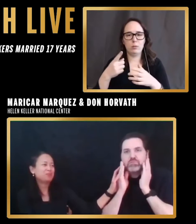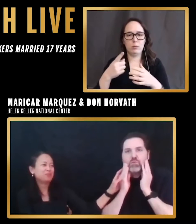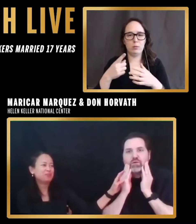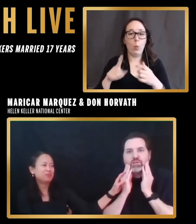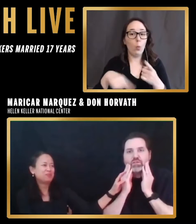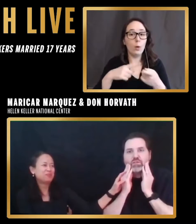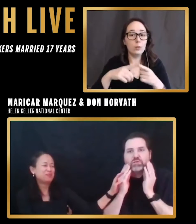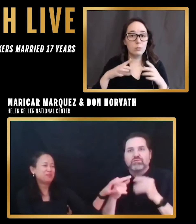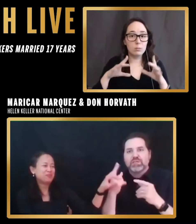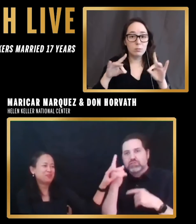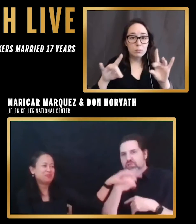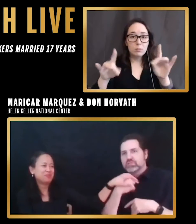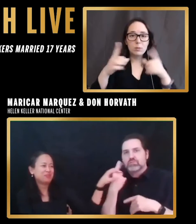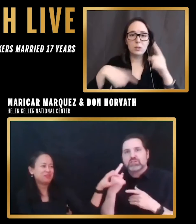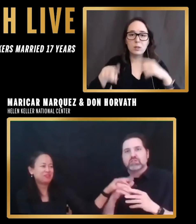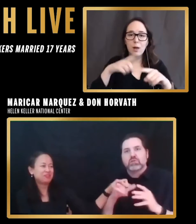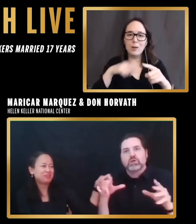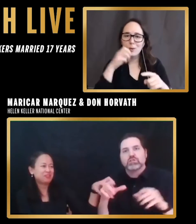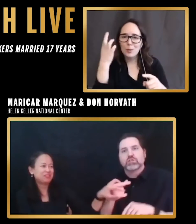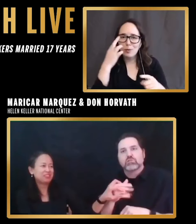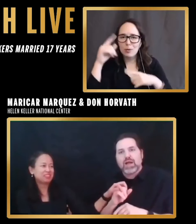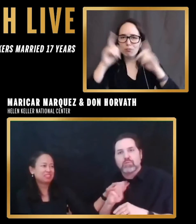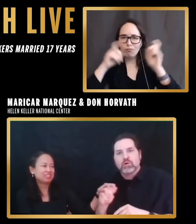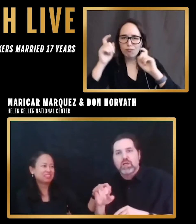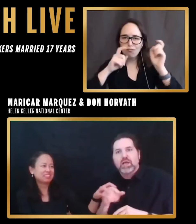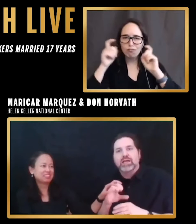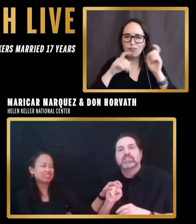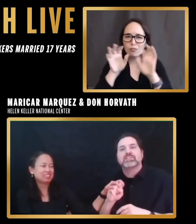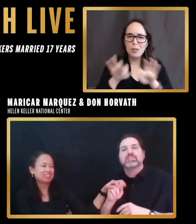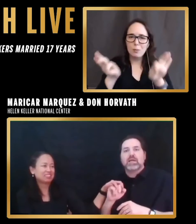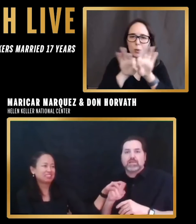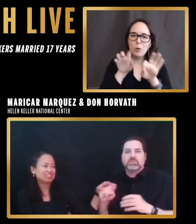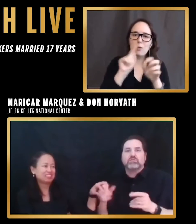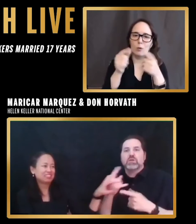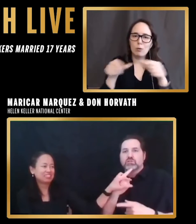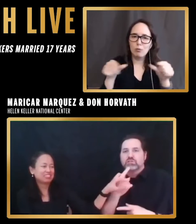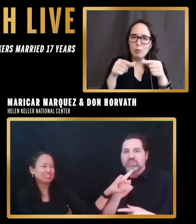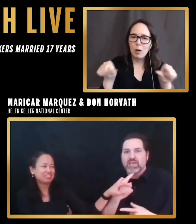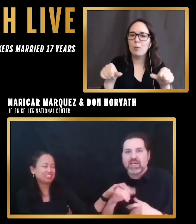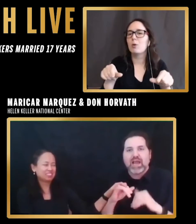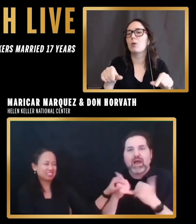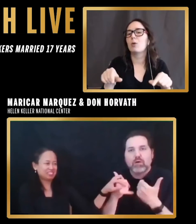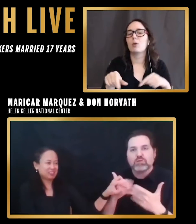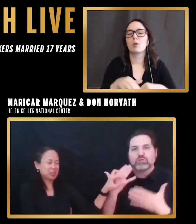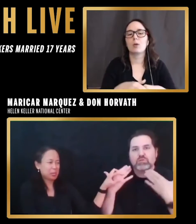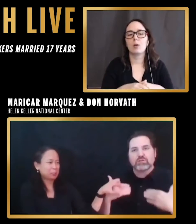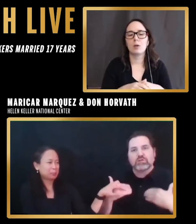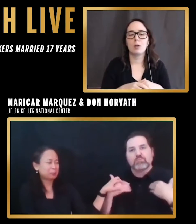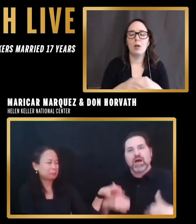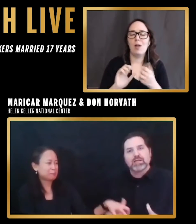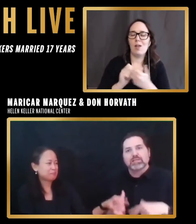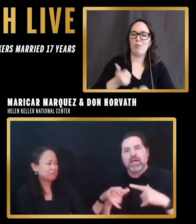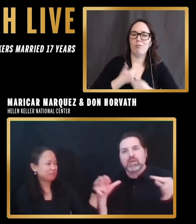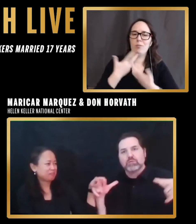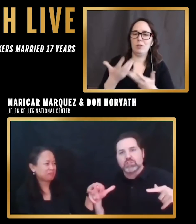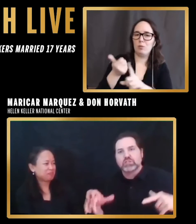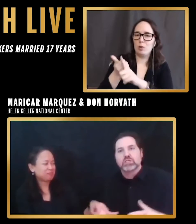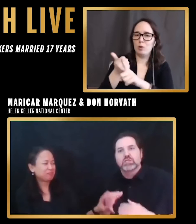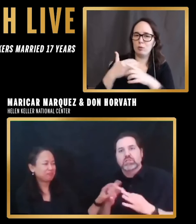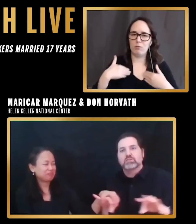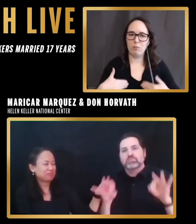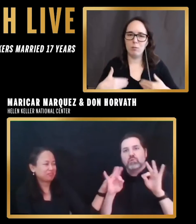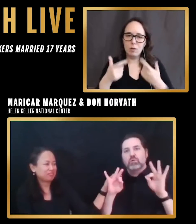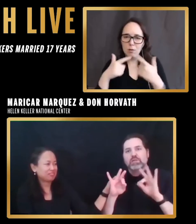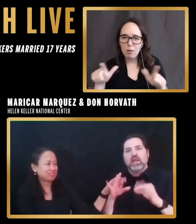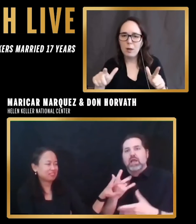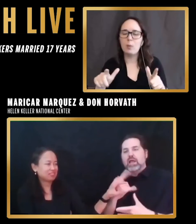how important your facial expressions are to the grammar and syntax of what you're saying, how your body language